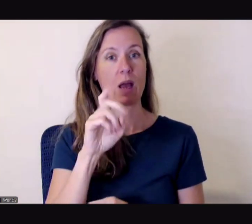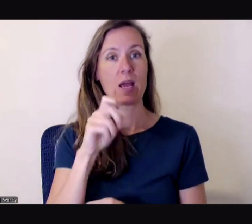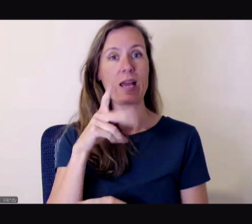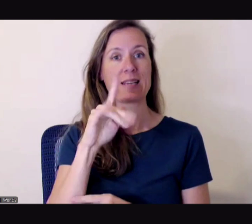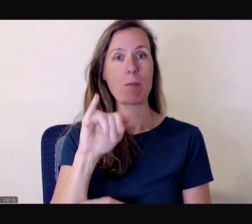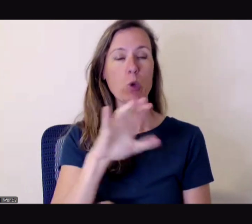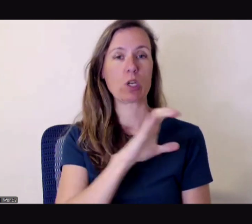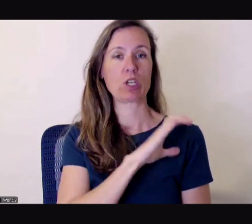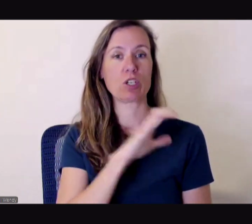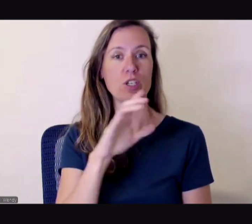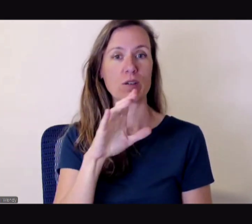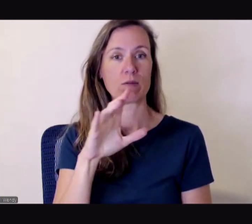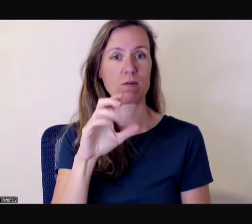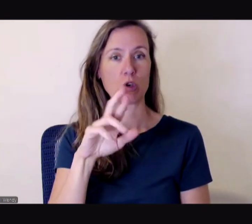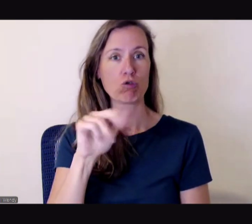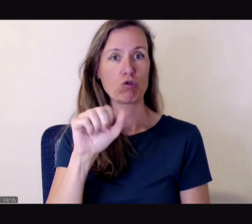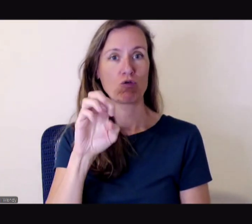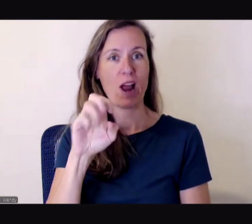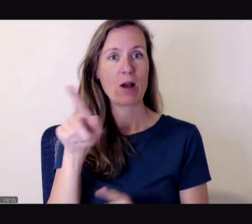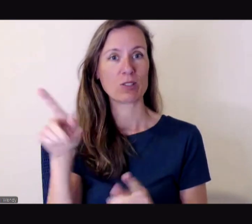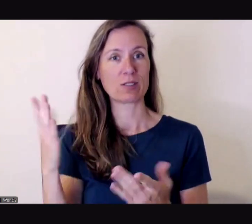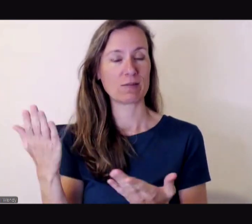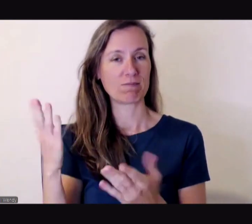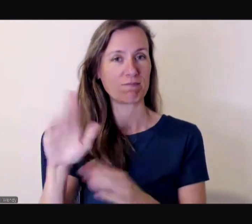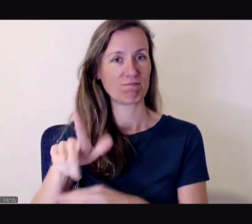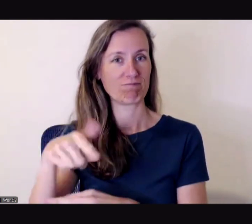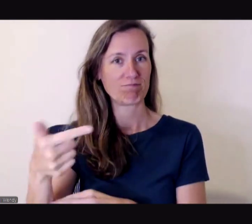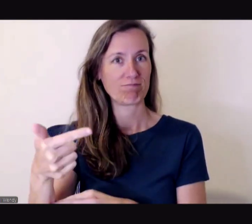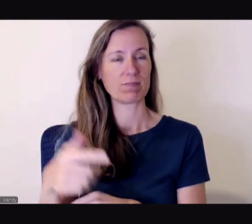Okay, well, congratulations, Mayor and Council.